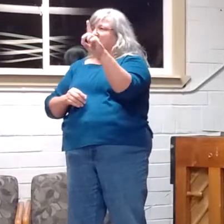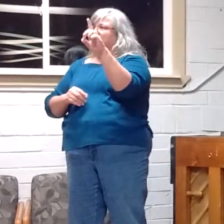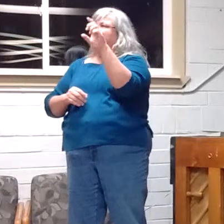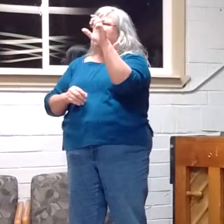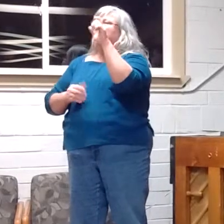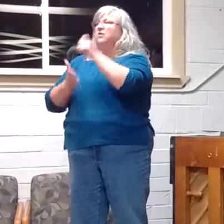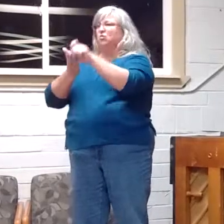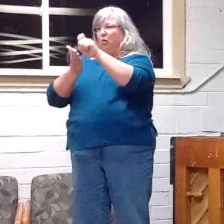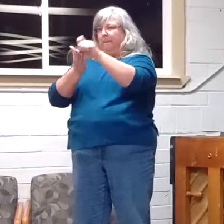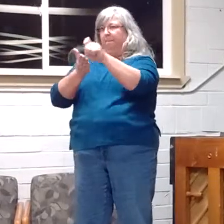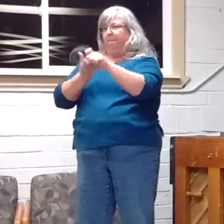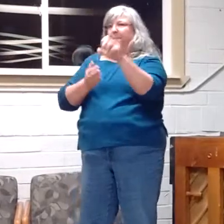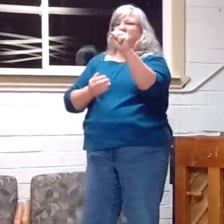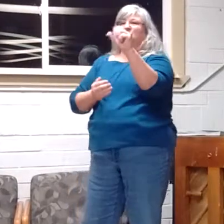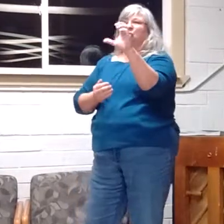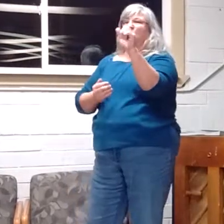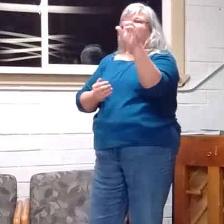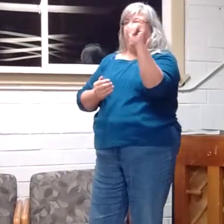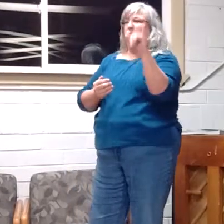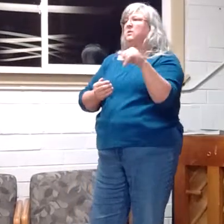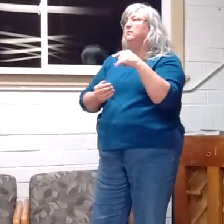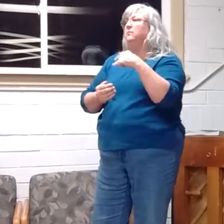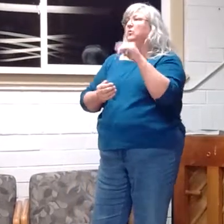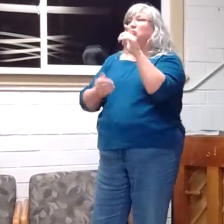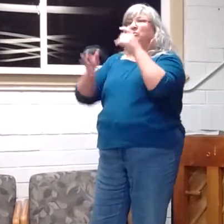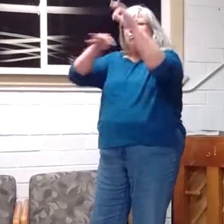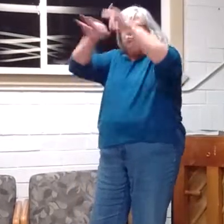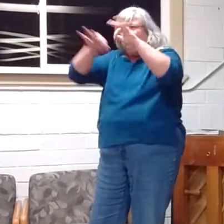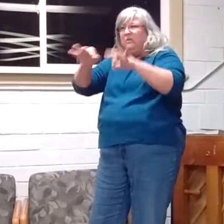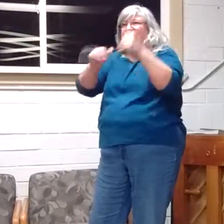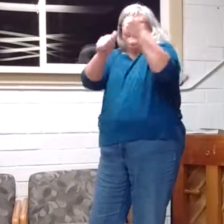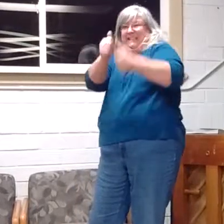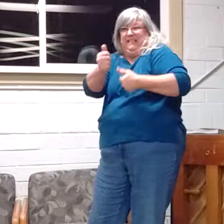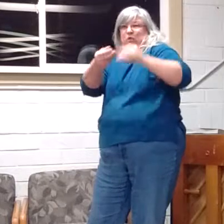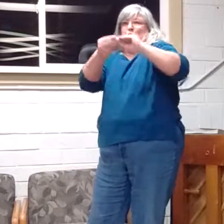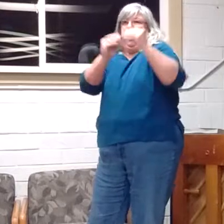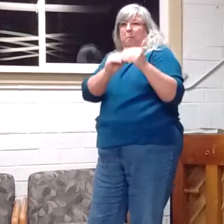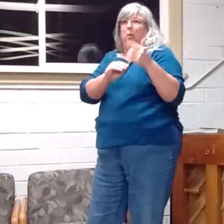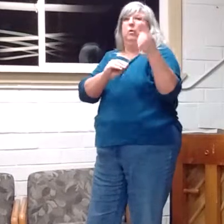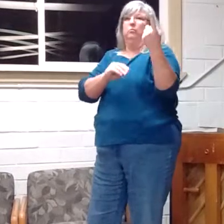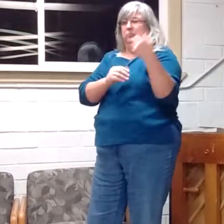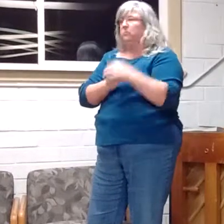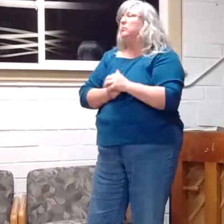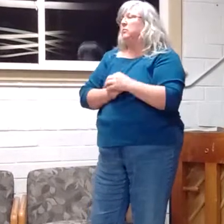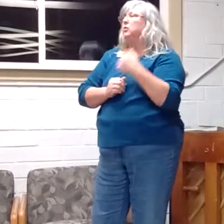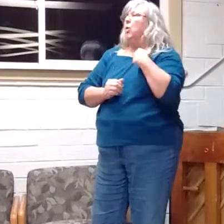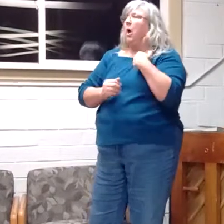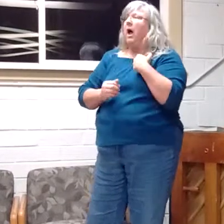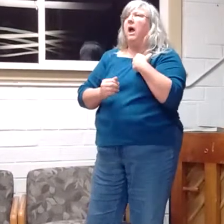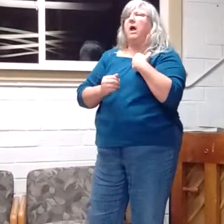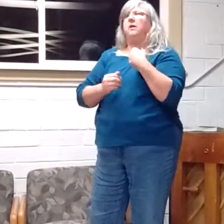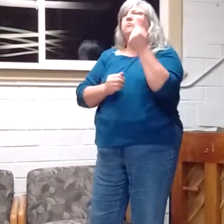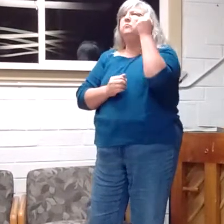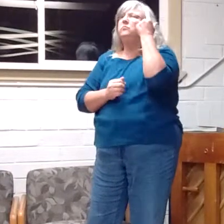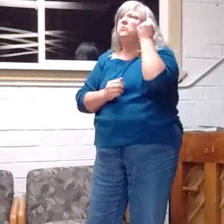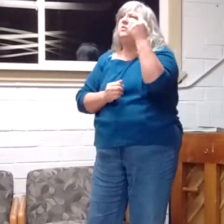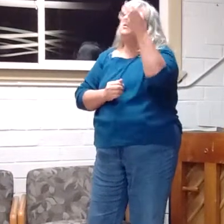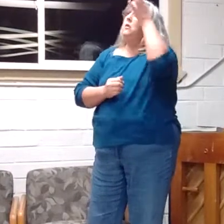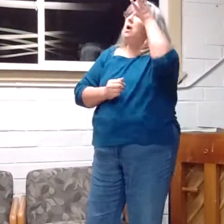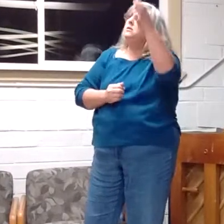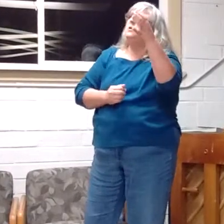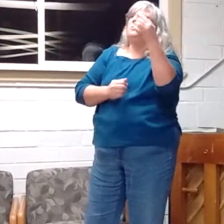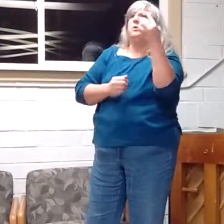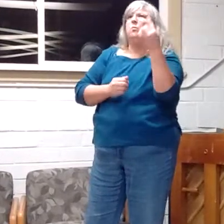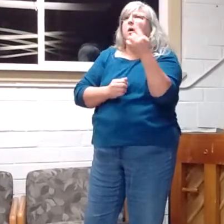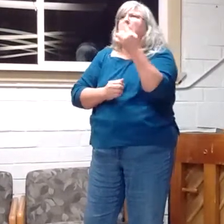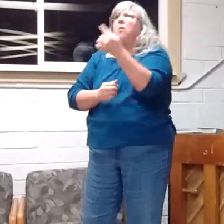And she kind of tells what each number means. And so from that, I kind of got an idea, and I started listening